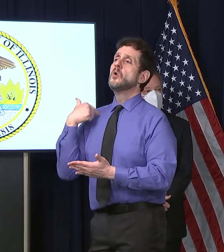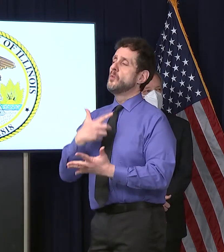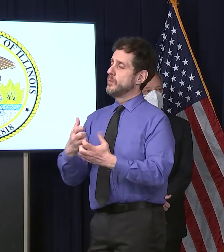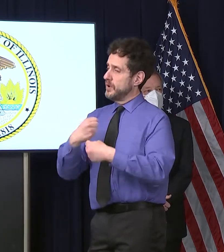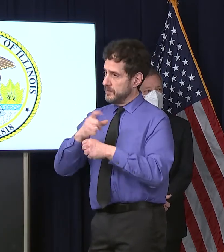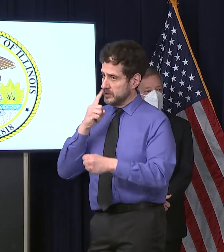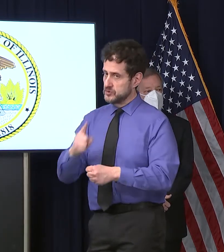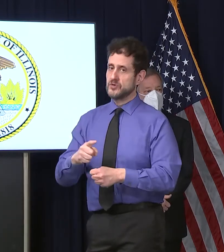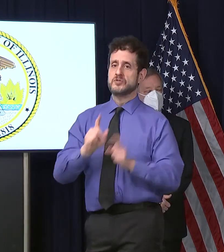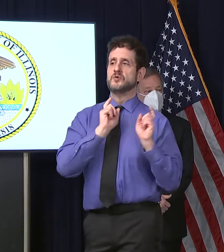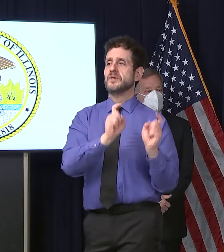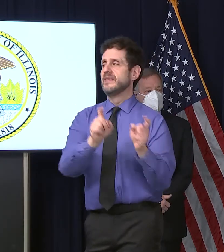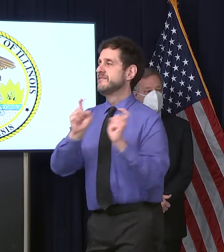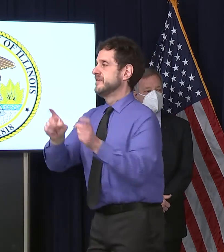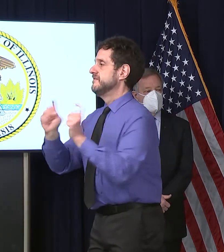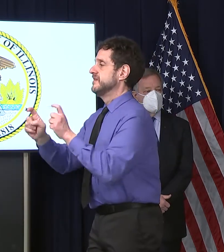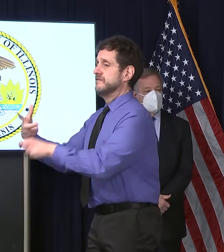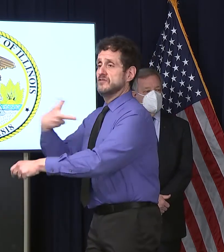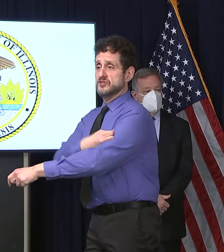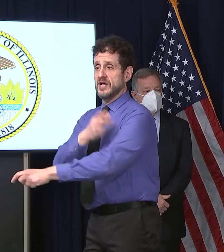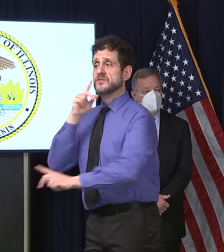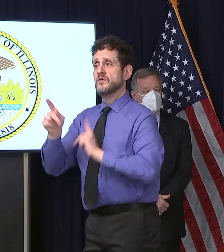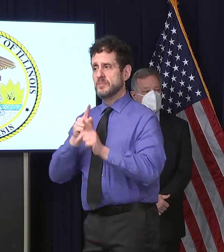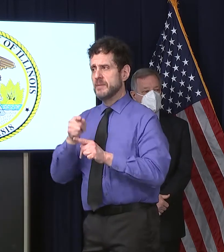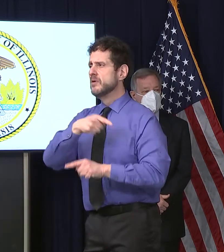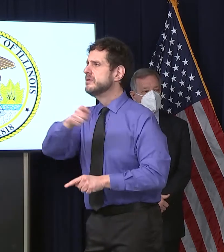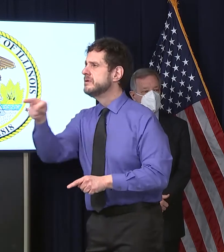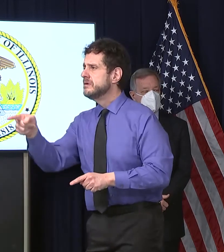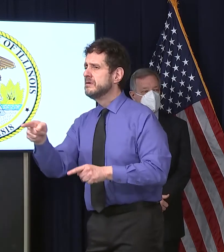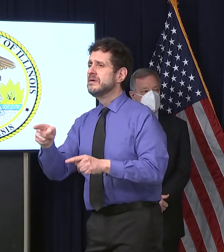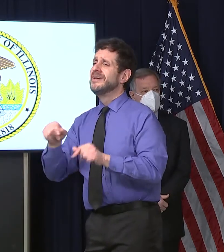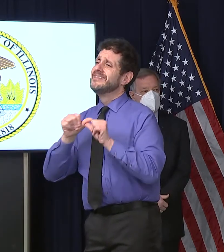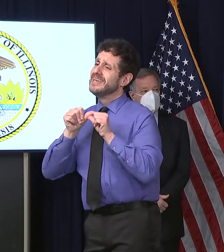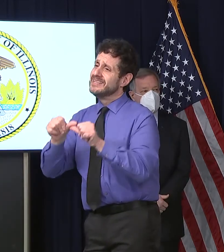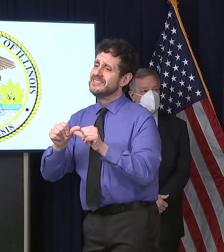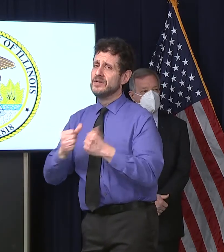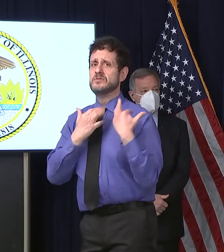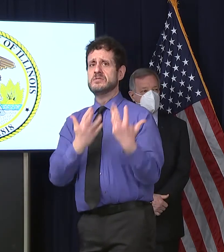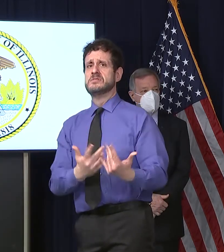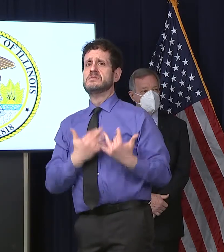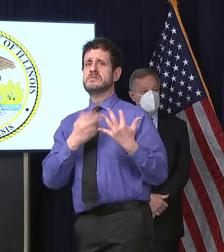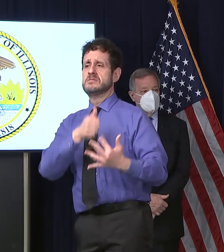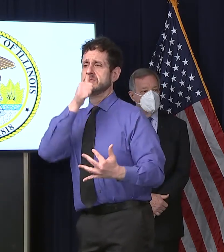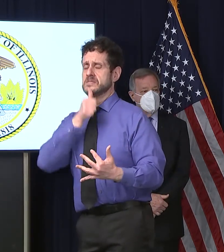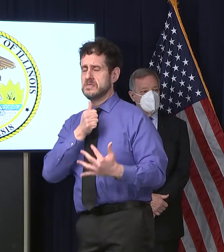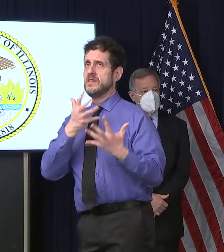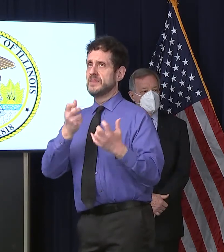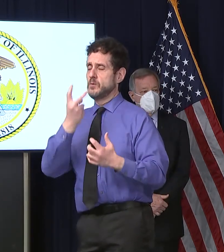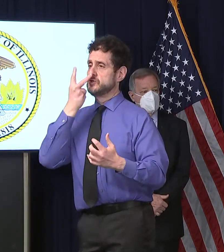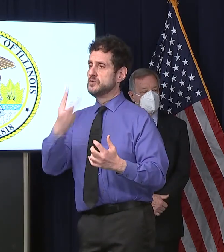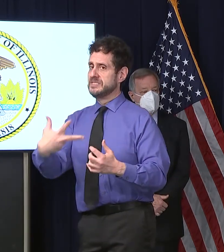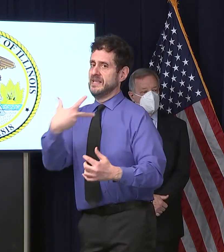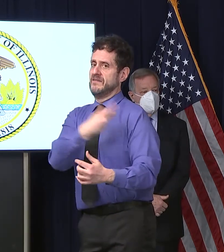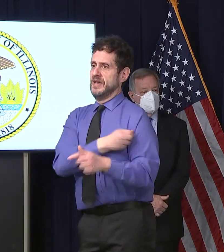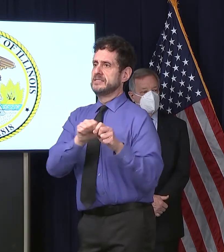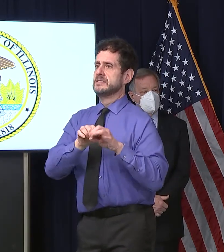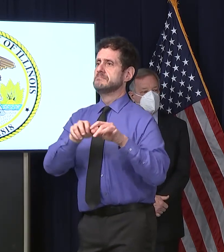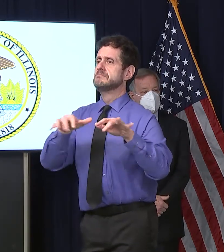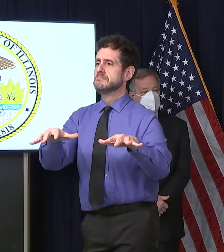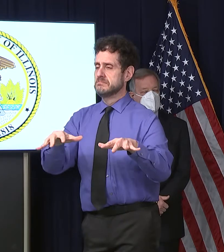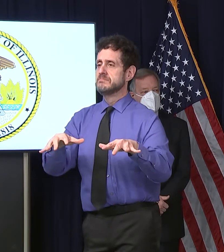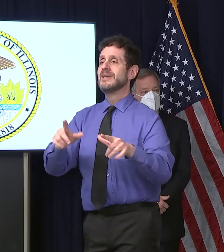the arms of our residents who continue to wait patiently to see the light at the end of this pandemic.